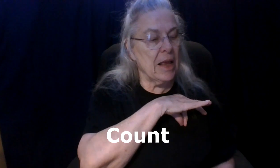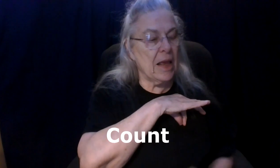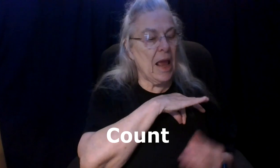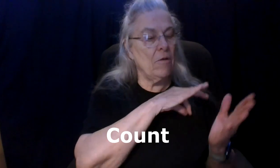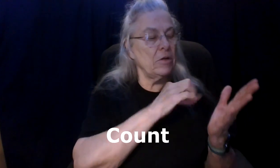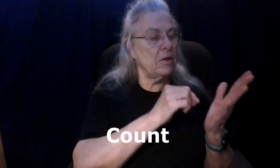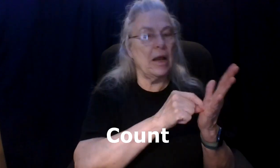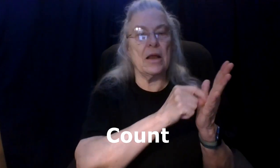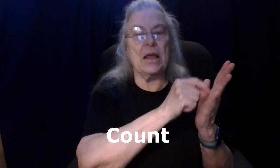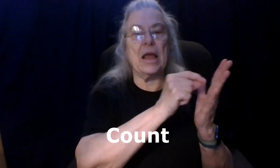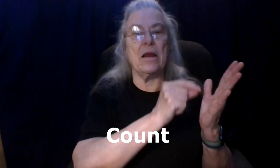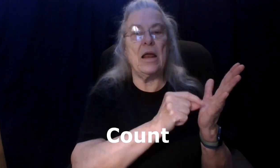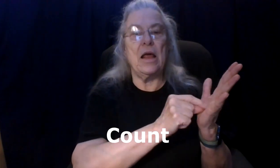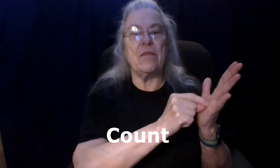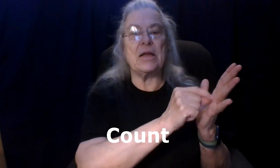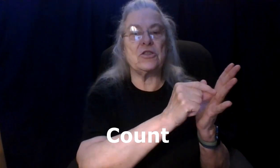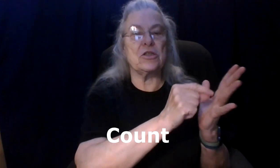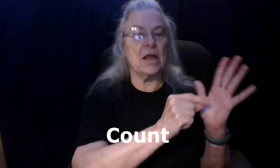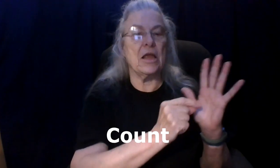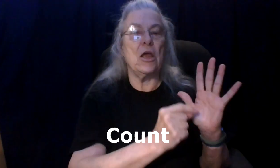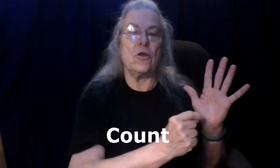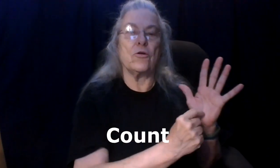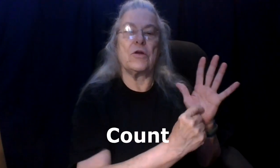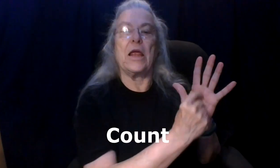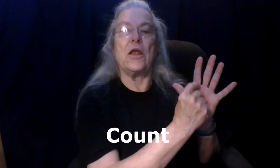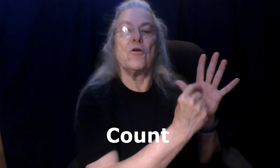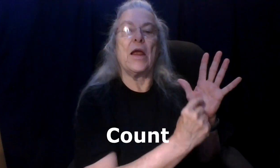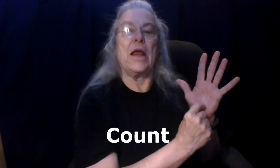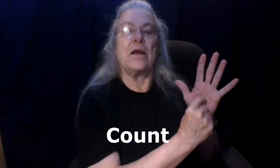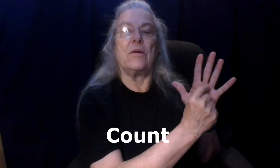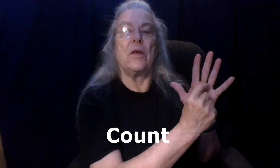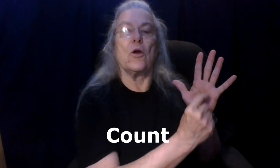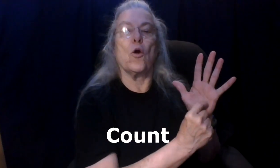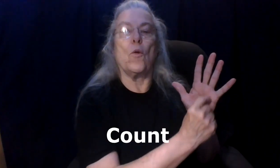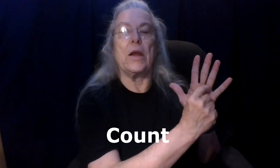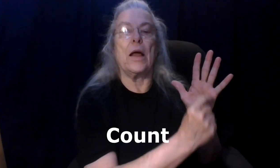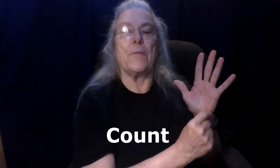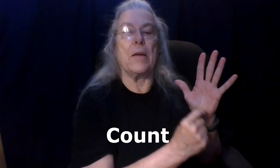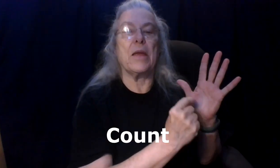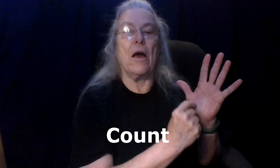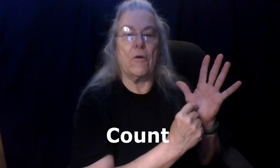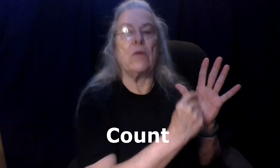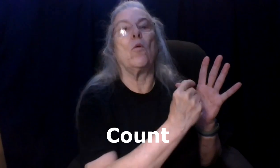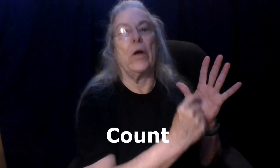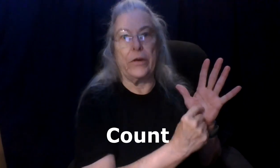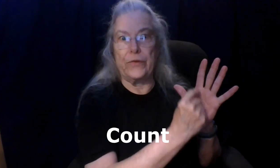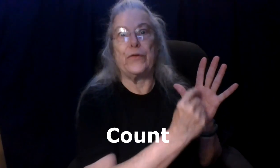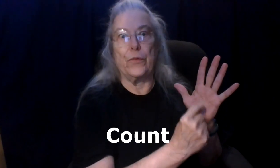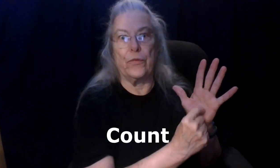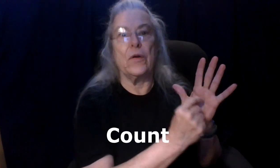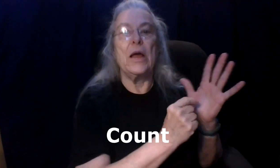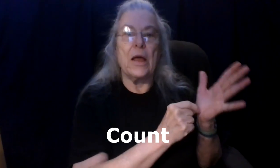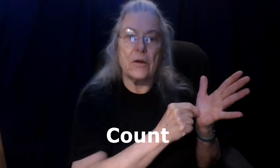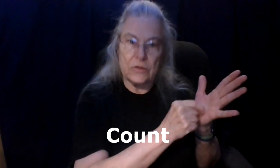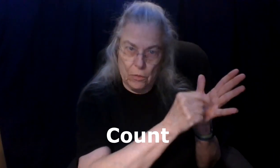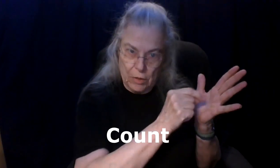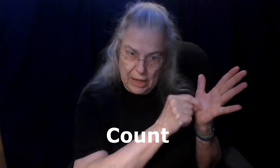Count, and again, that's just like you're taking your hand and going up. I'm counting one, two, three. So count.